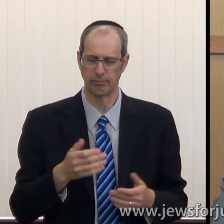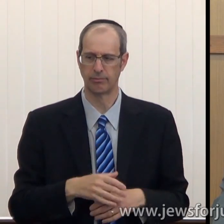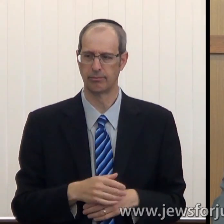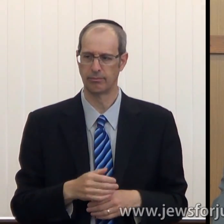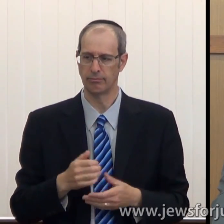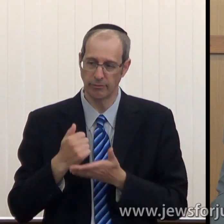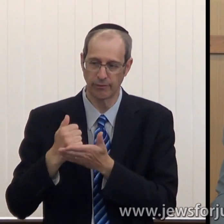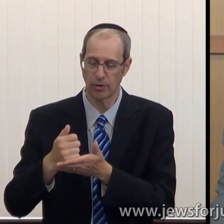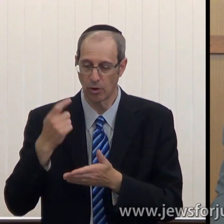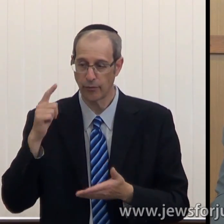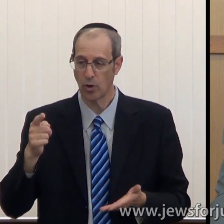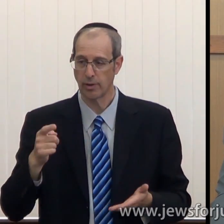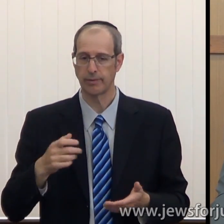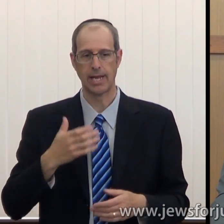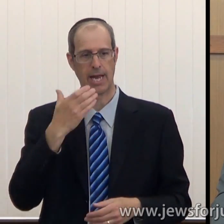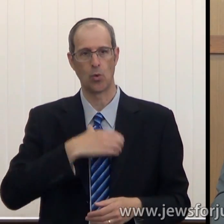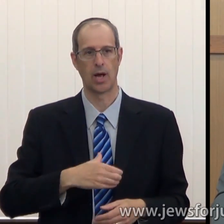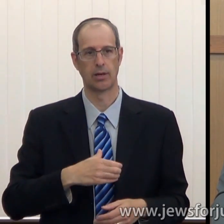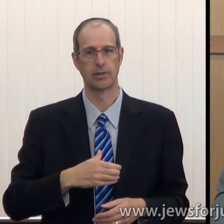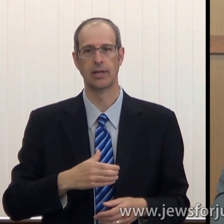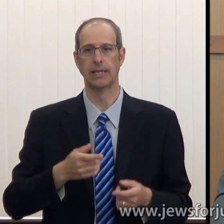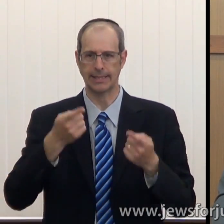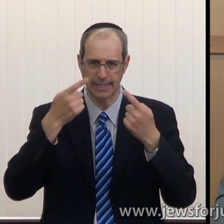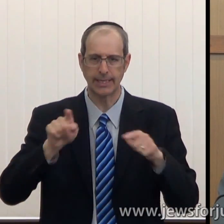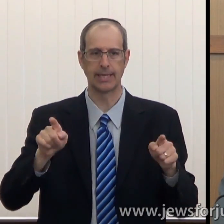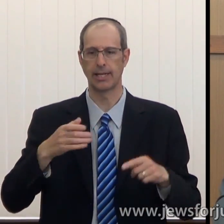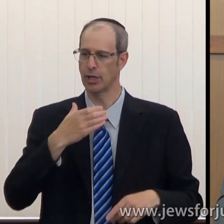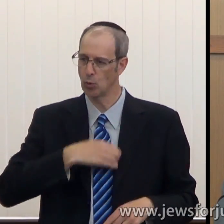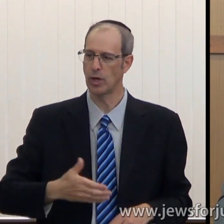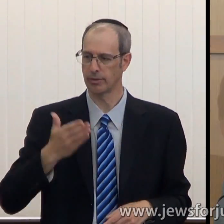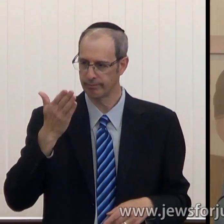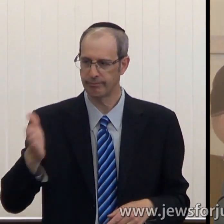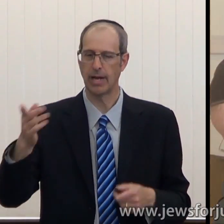And he wished him hatzlacha, he wished him success.